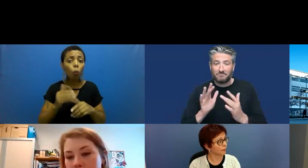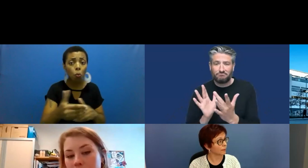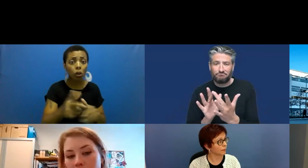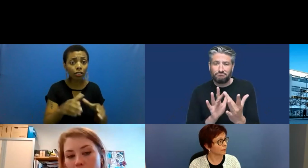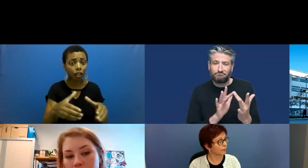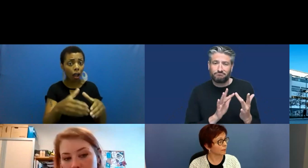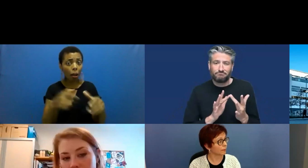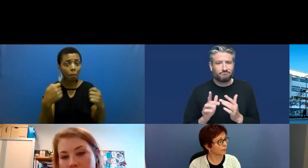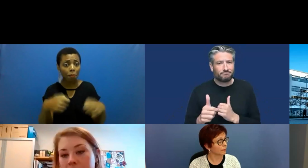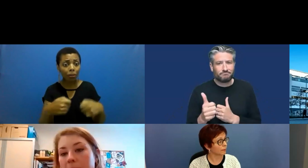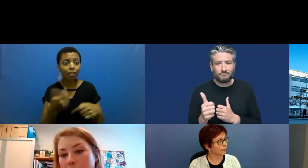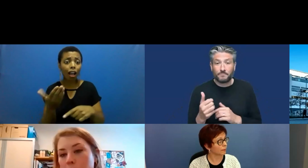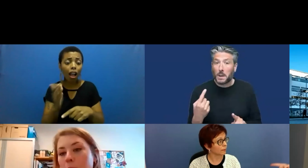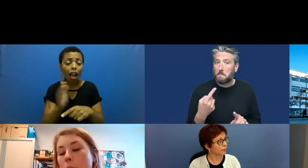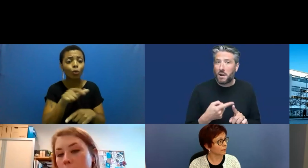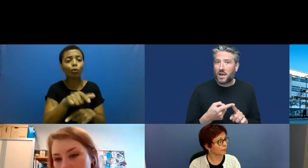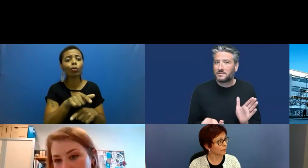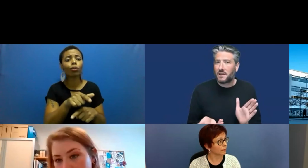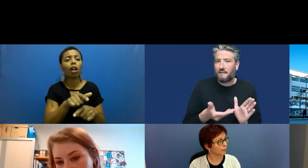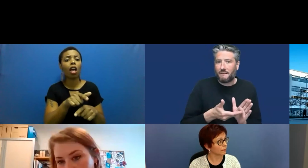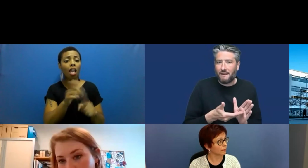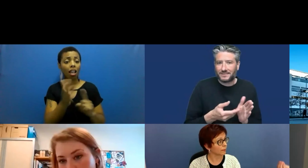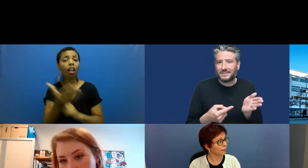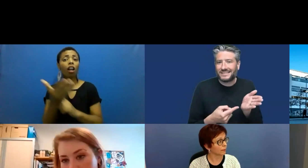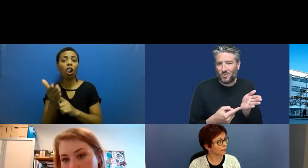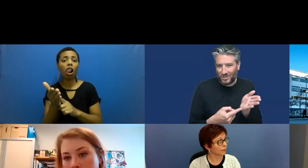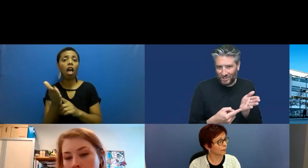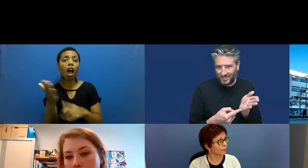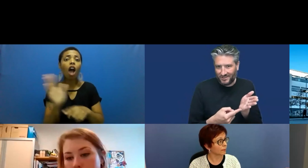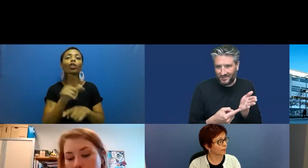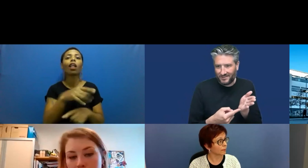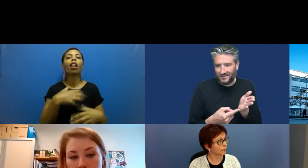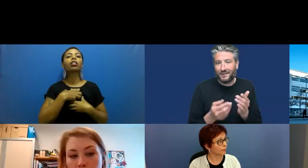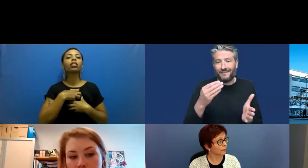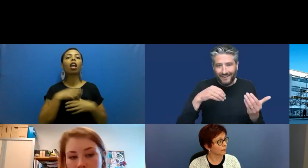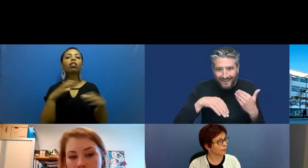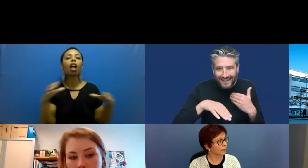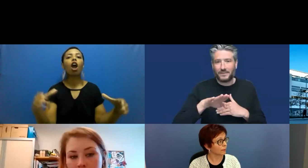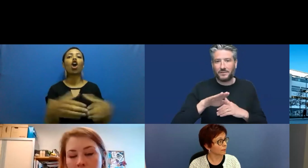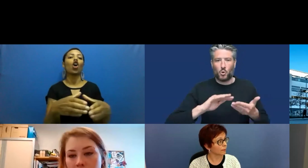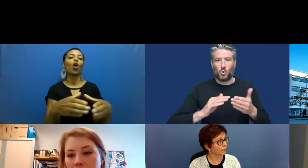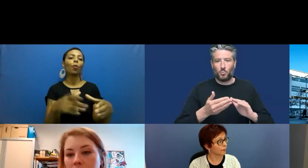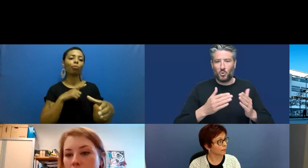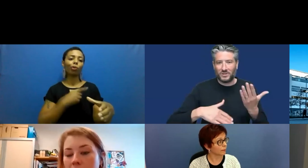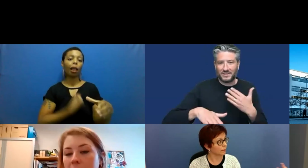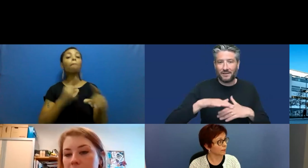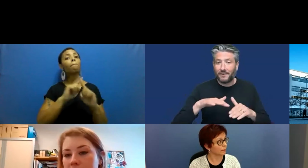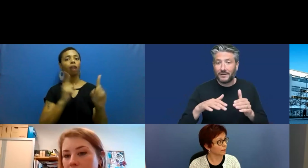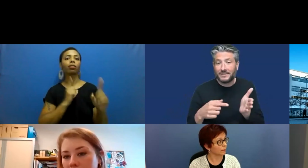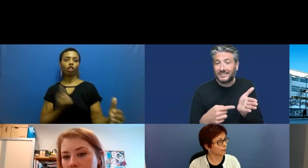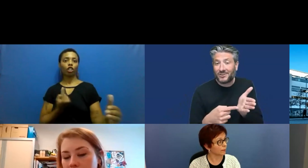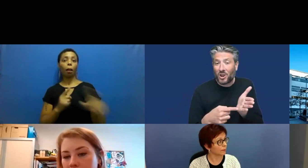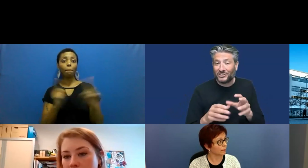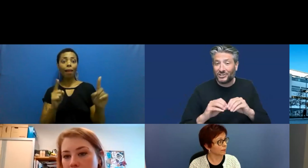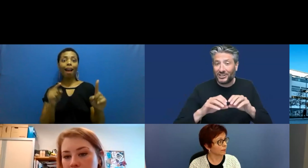of assistive technology to help people whilst they are out in the community, to be a presence. So I think they go hand